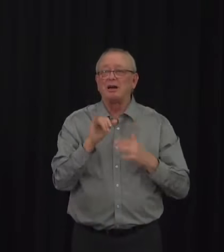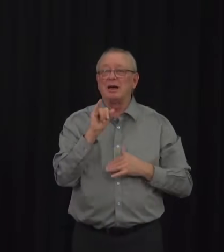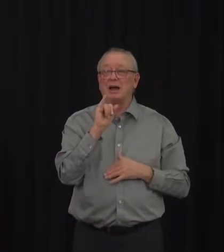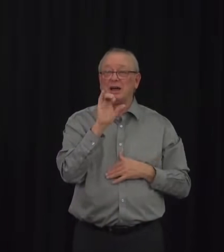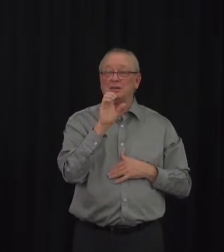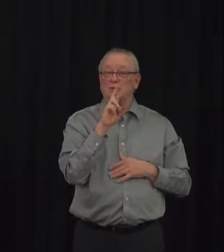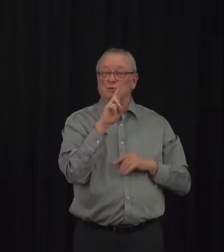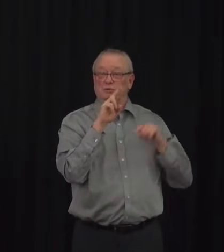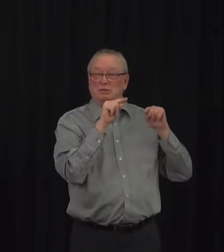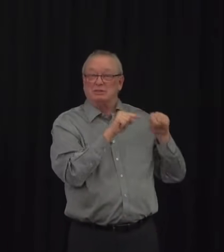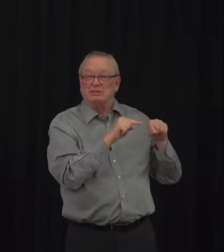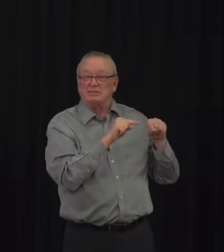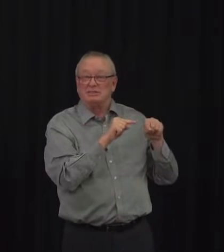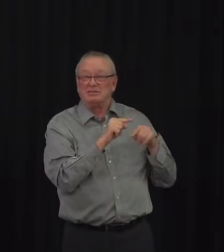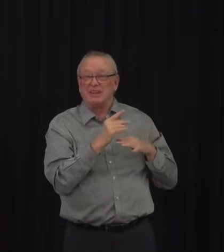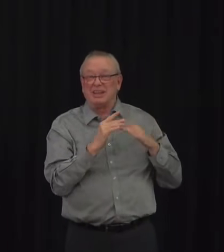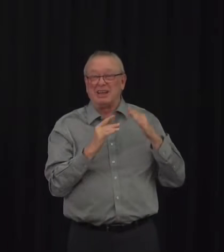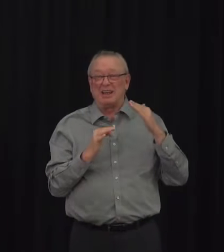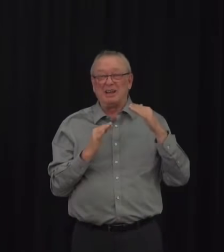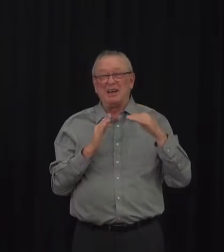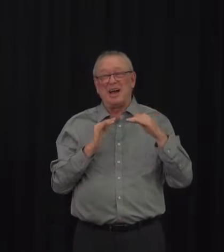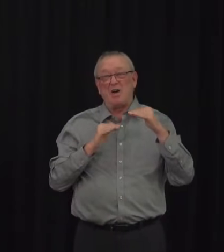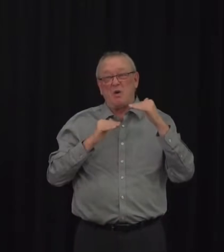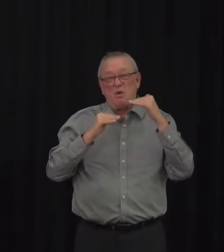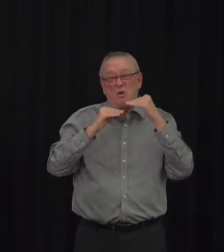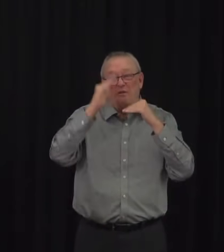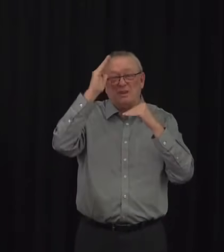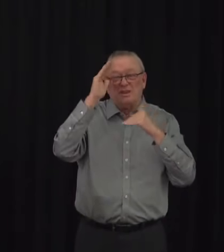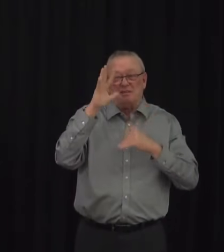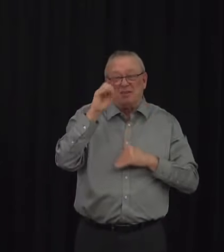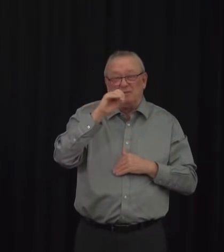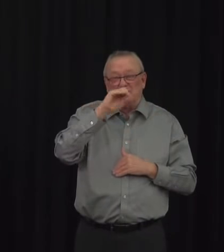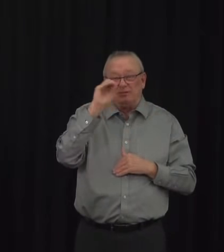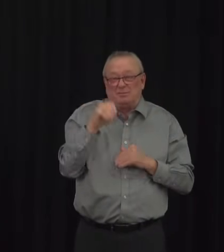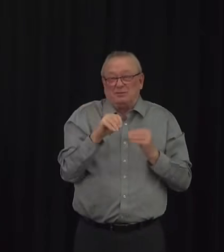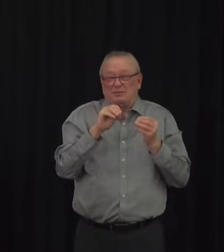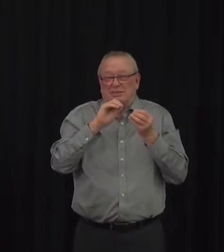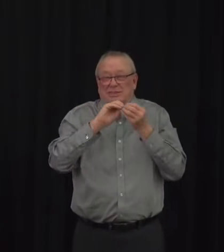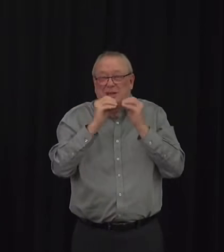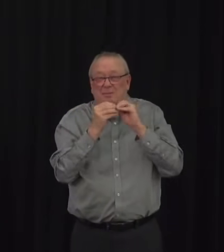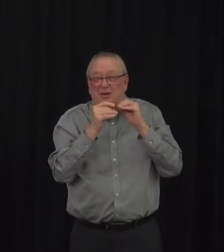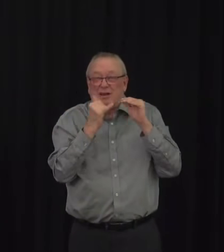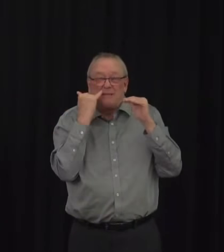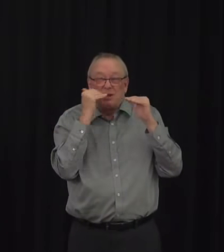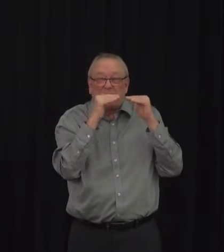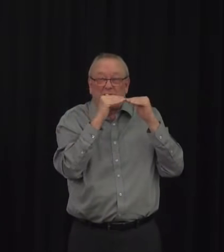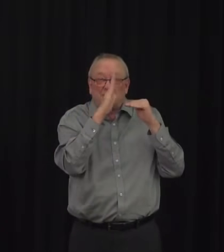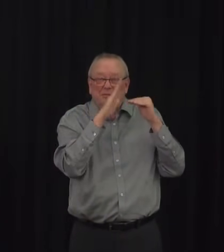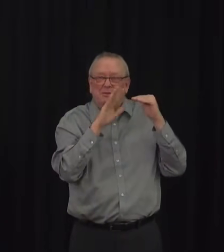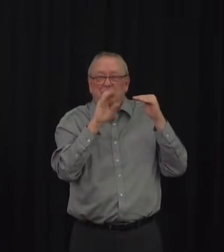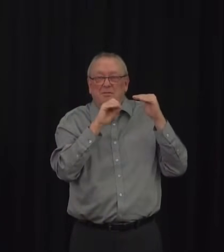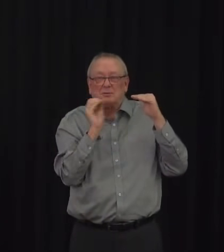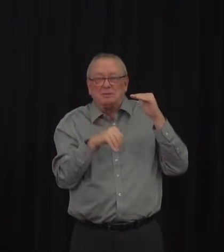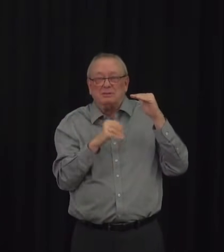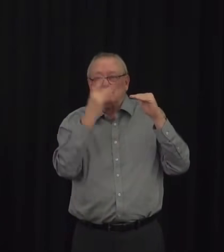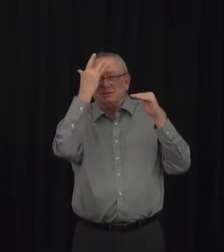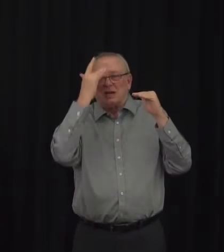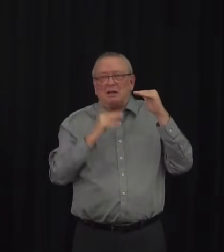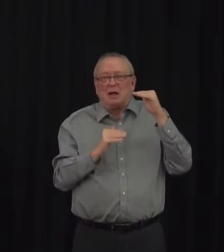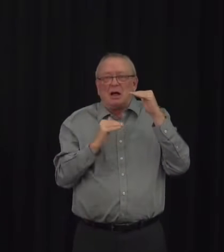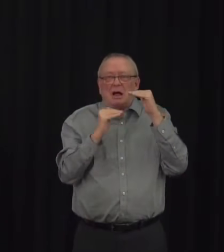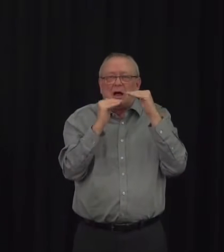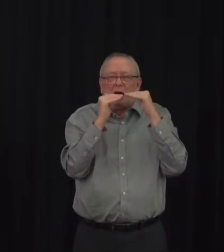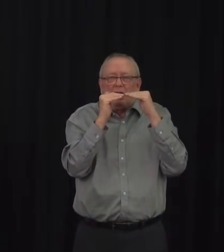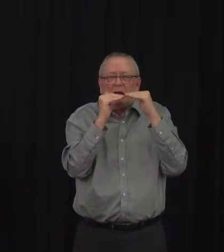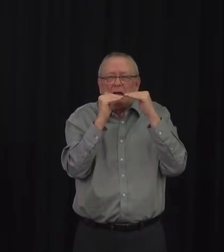Again, that was the trigger that was used because that would give us an indication that the increasing growth would start to